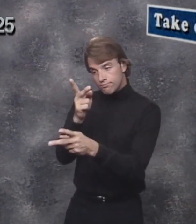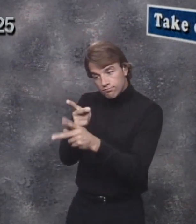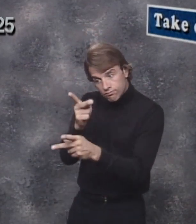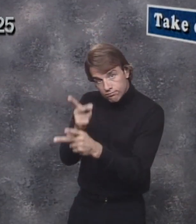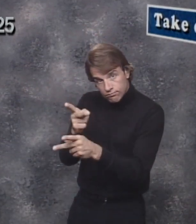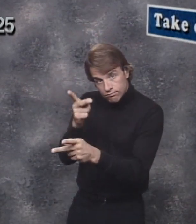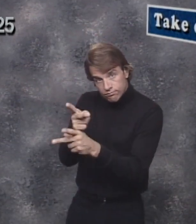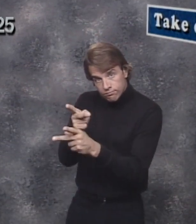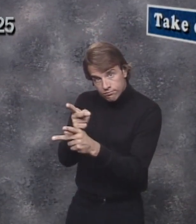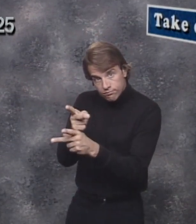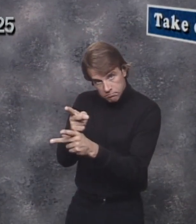Take care.